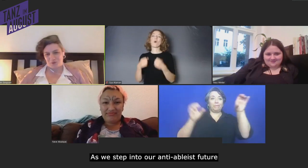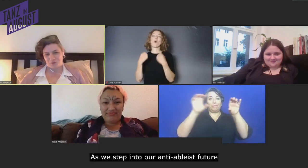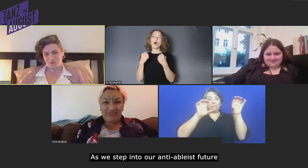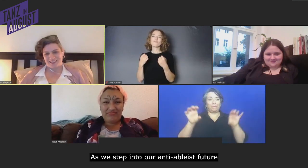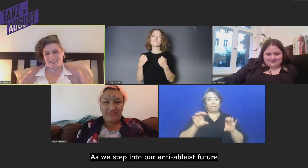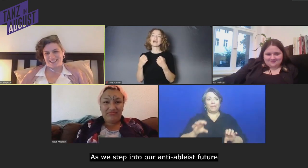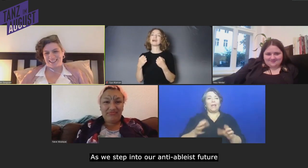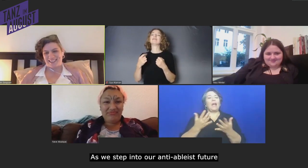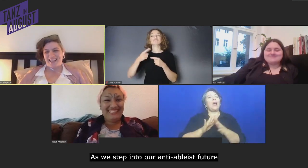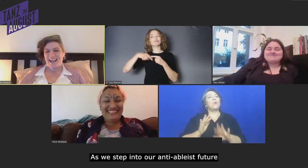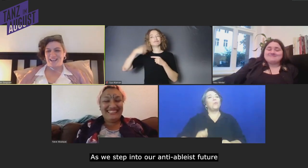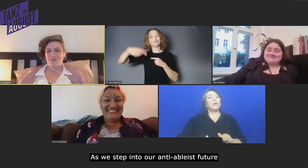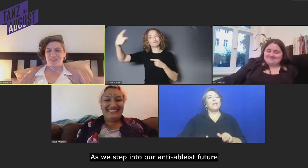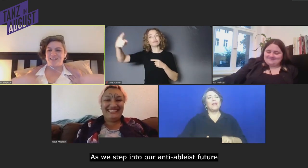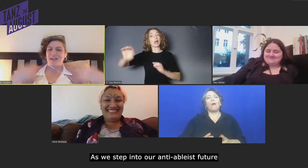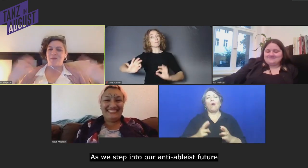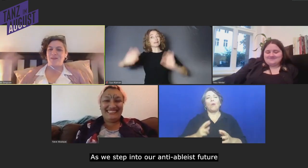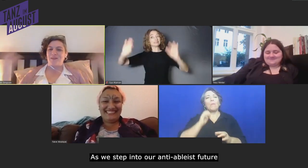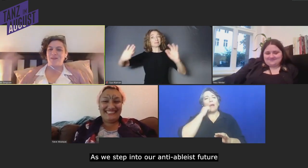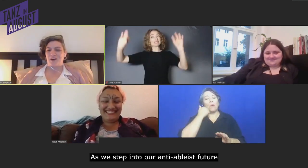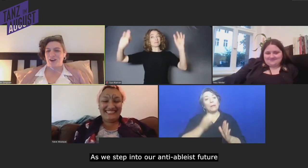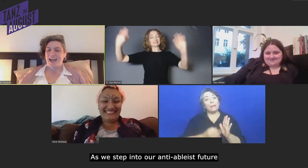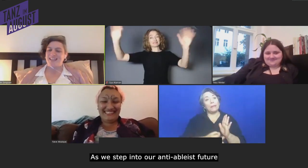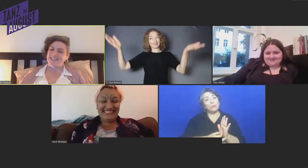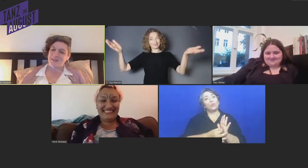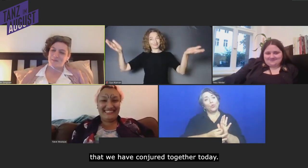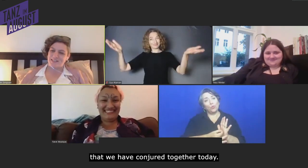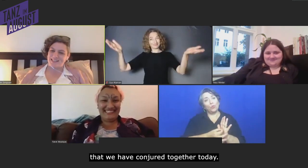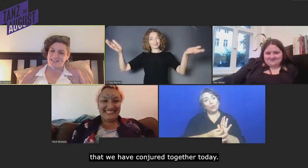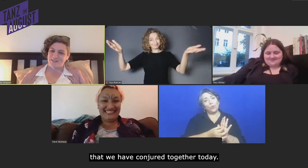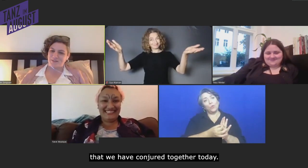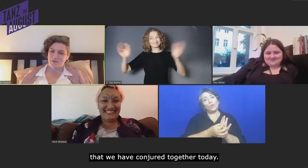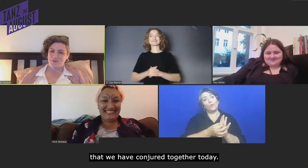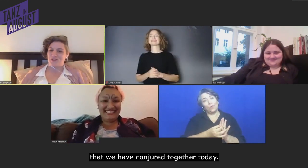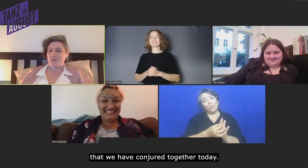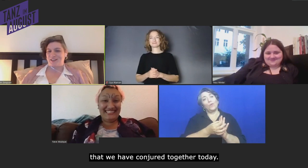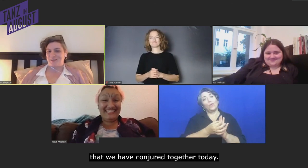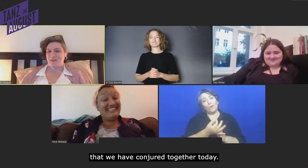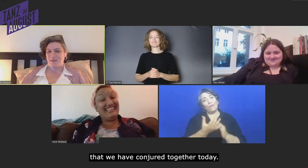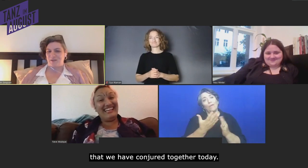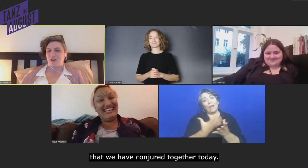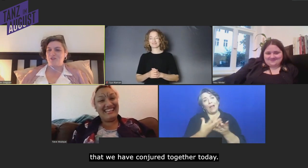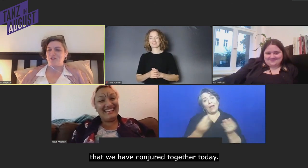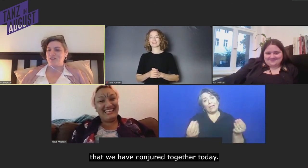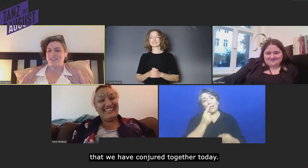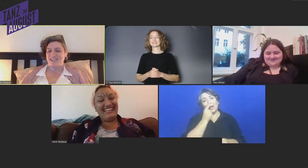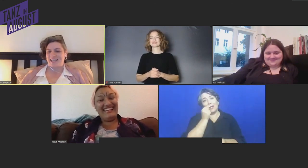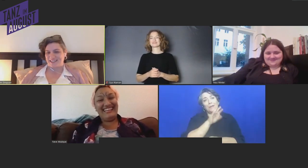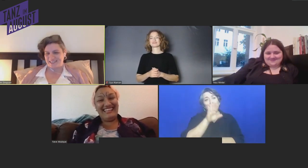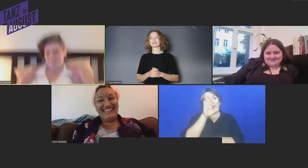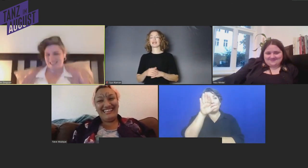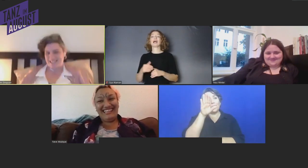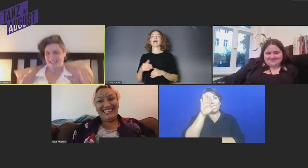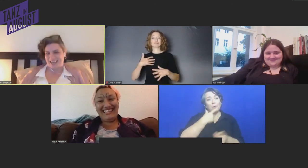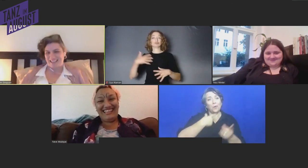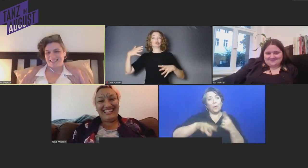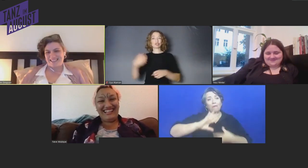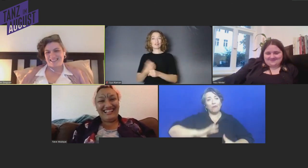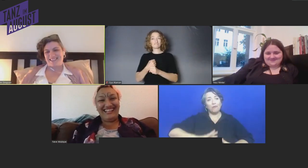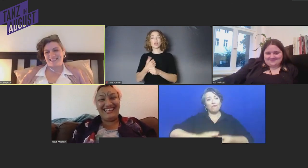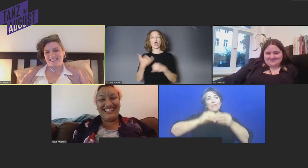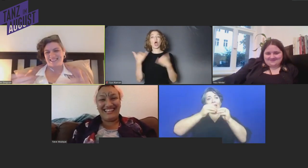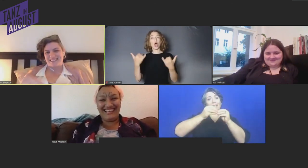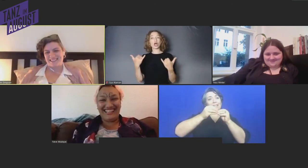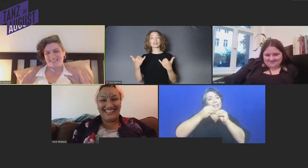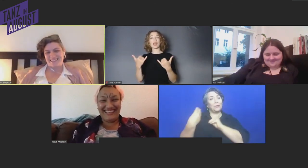improve as we step into our anti-ableist future that we have conjured together today.